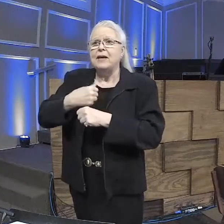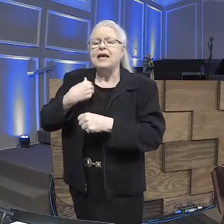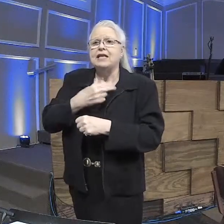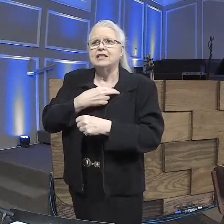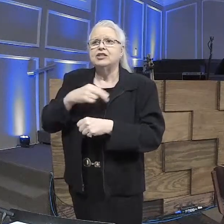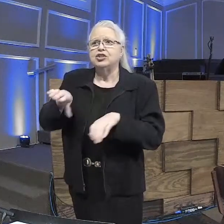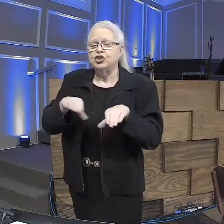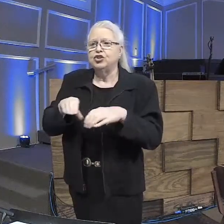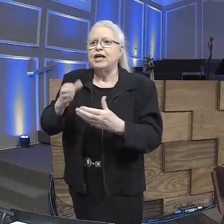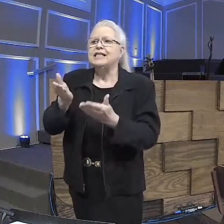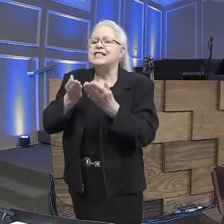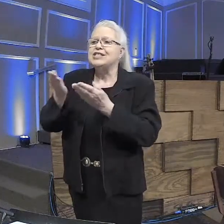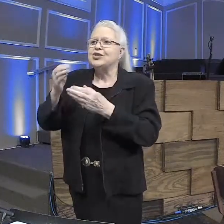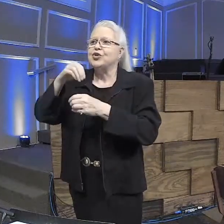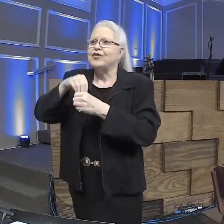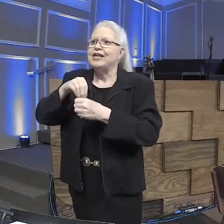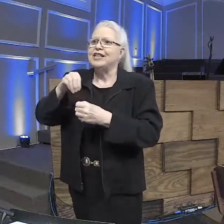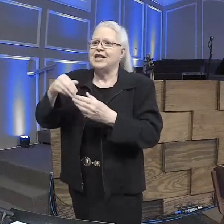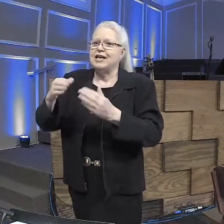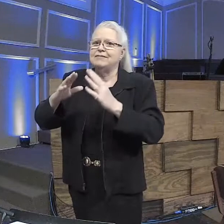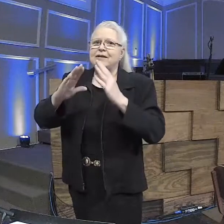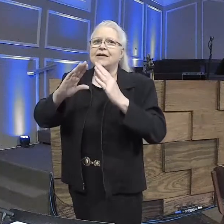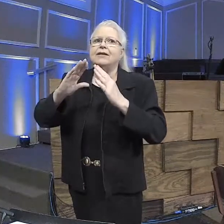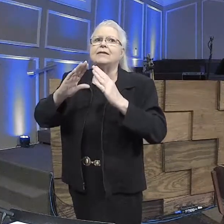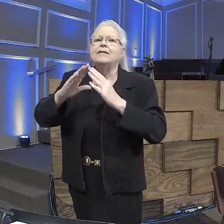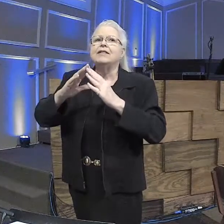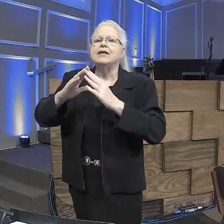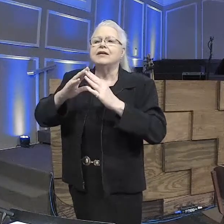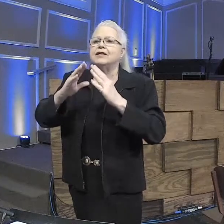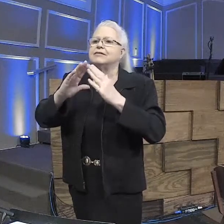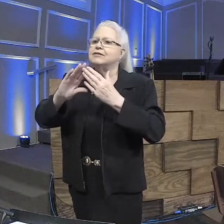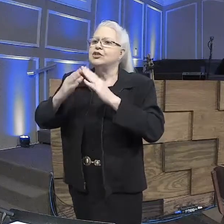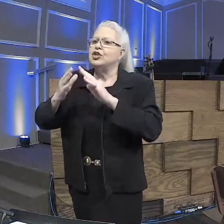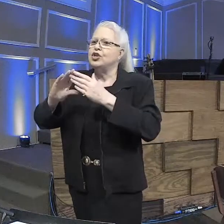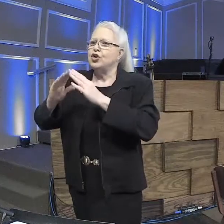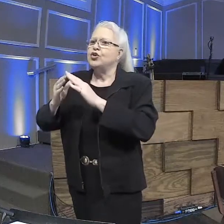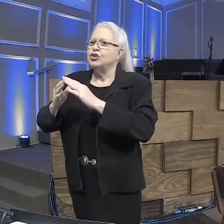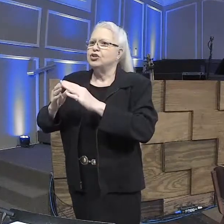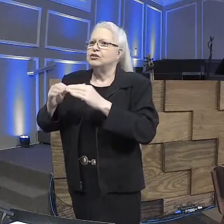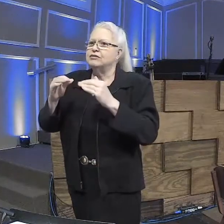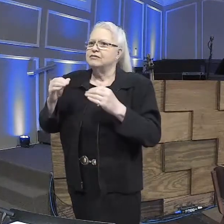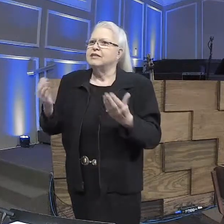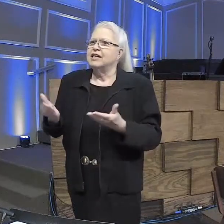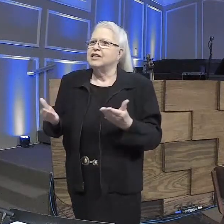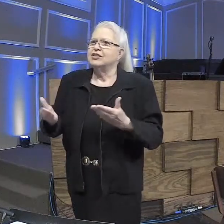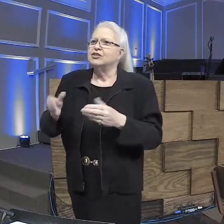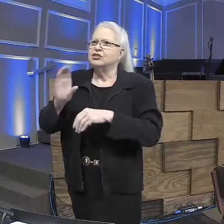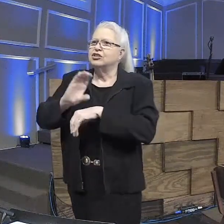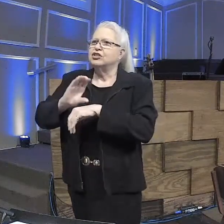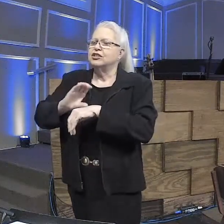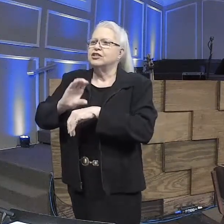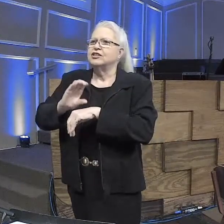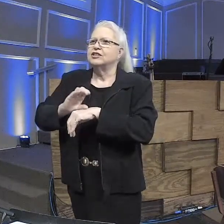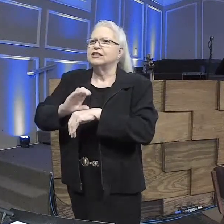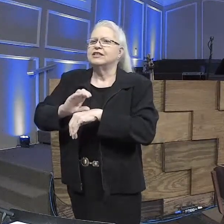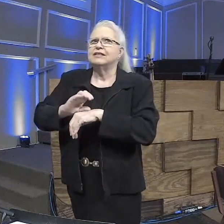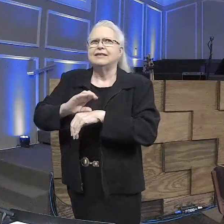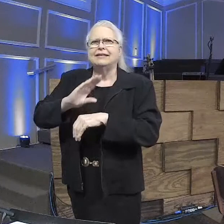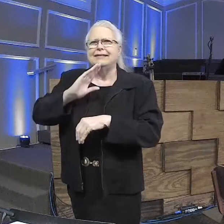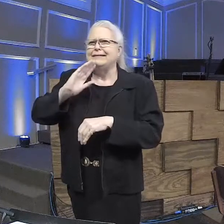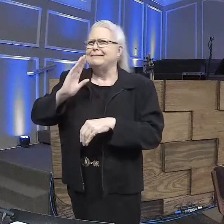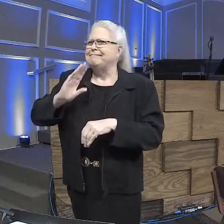church. But I would tell you, I think we could all be quick to agree, there has really never been quite a year like we